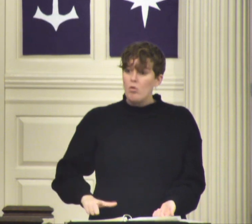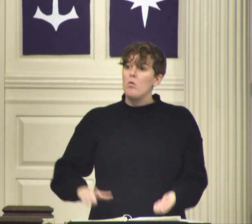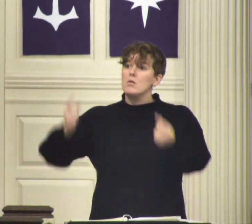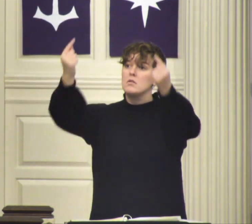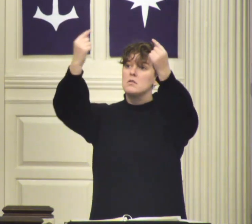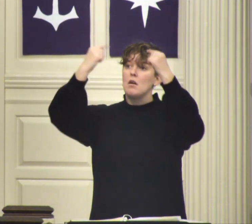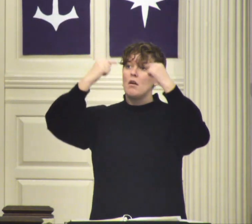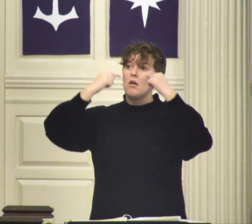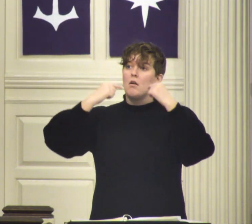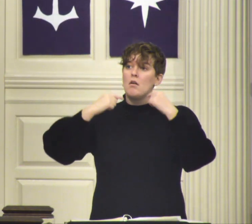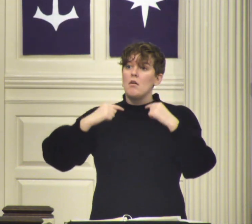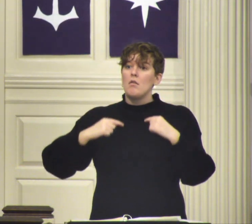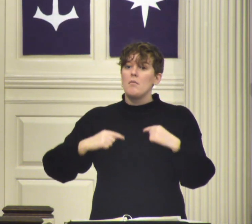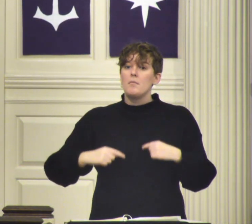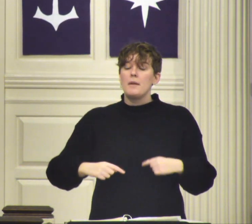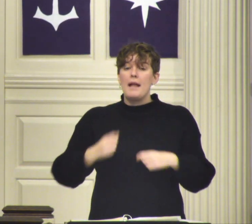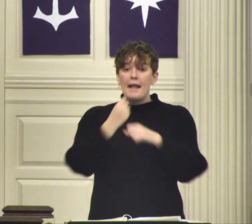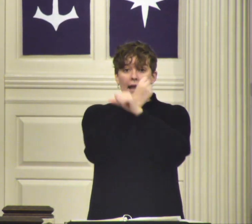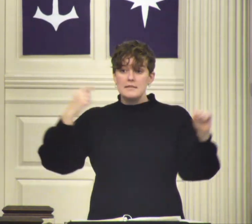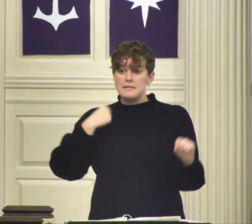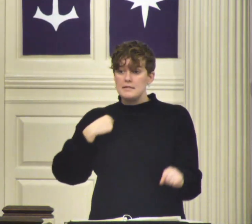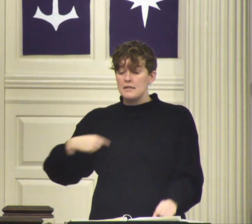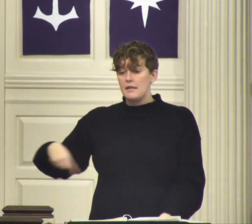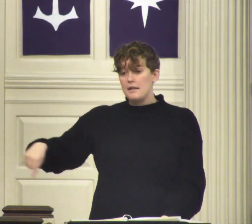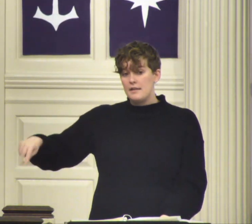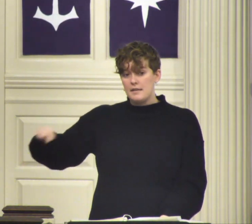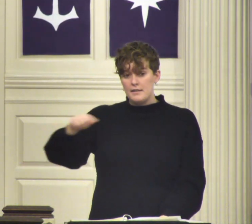Lord, come and